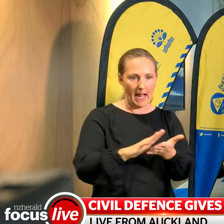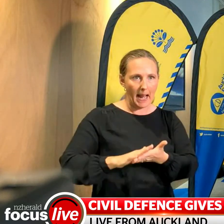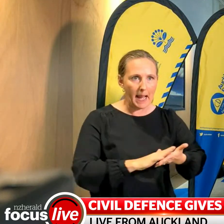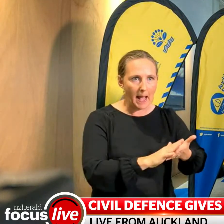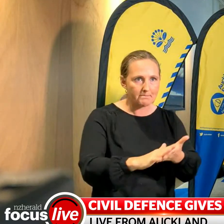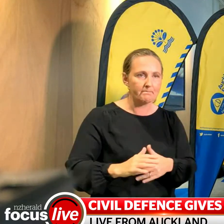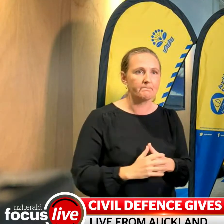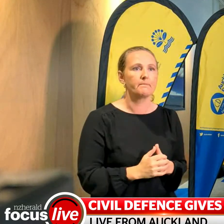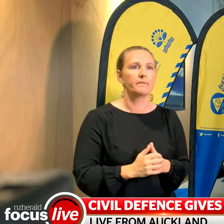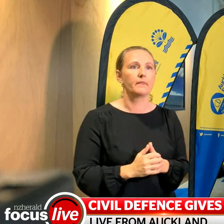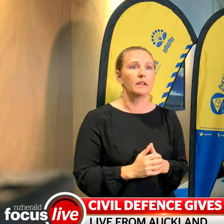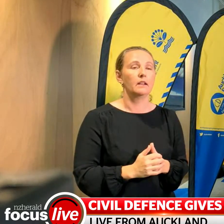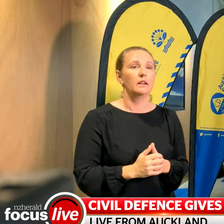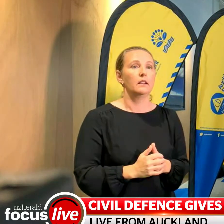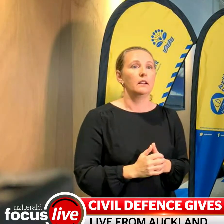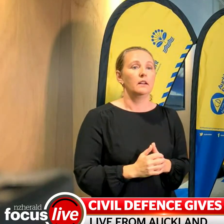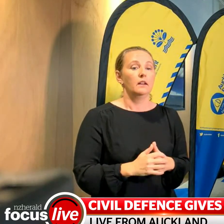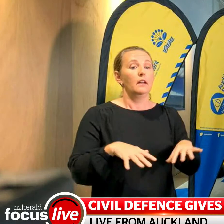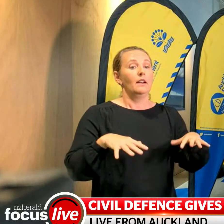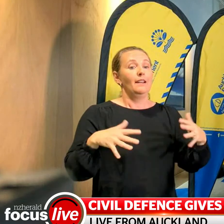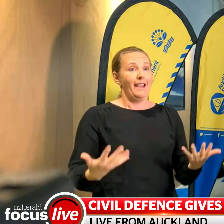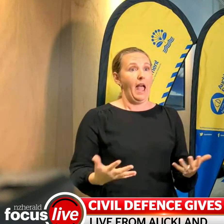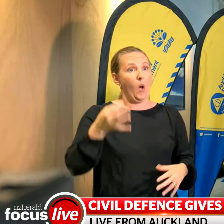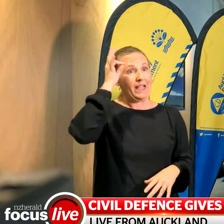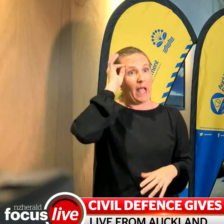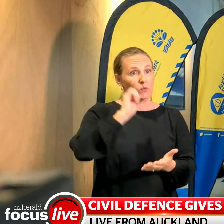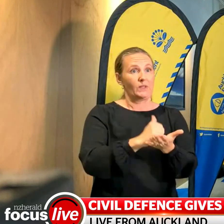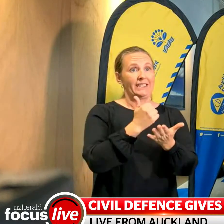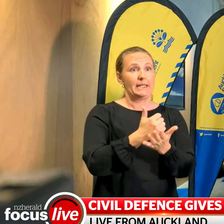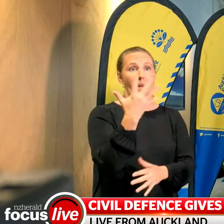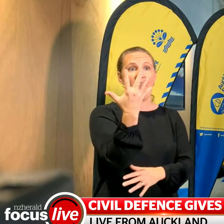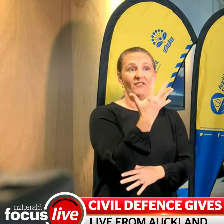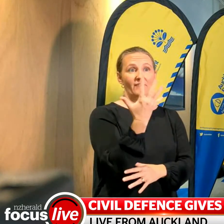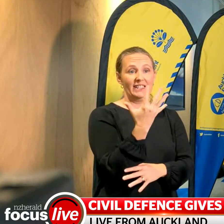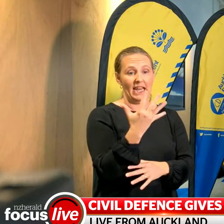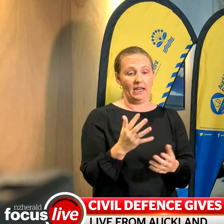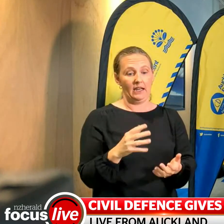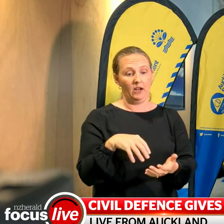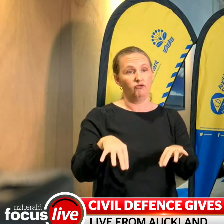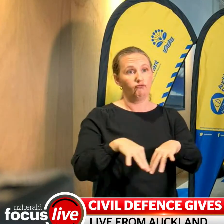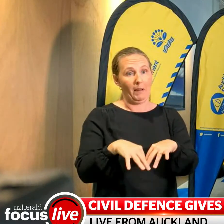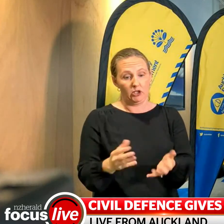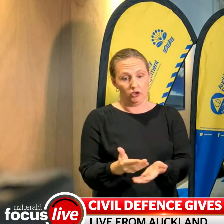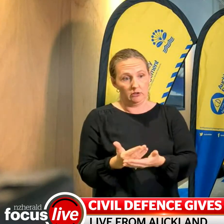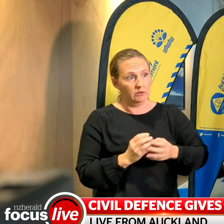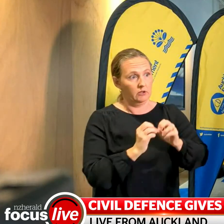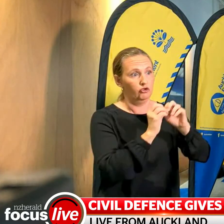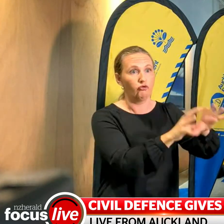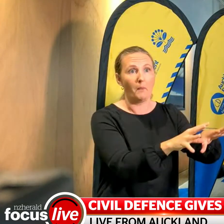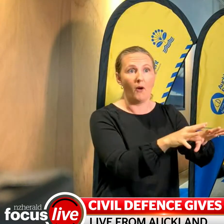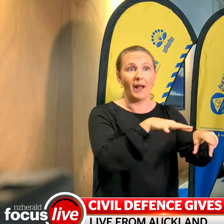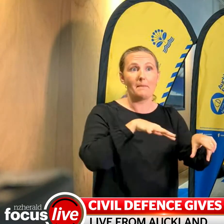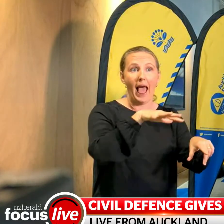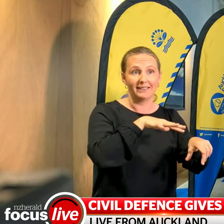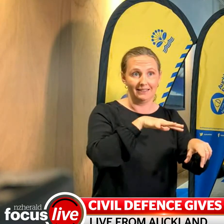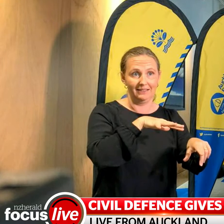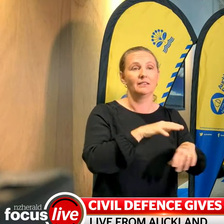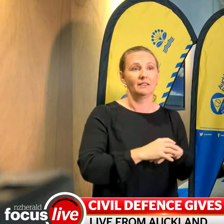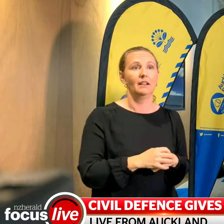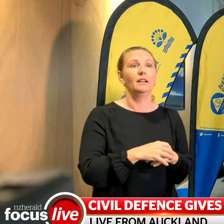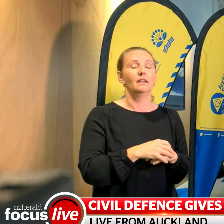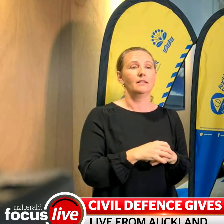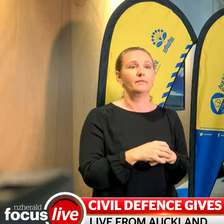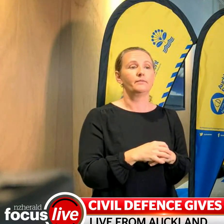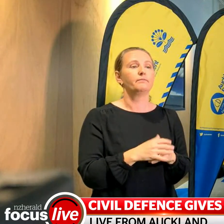with the cleanup, Council now has 15 drop-off places, so we've been able to increase that through working with private providers, and they're right across